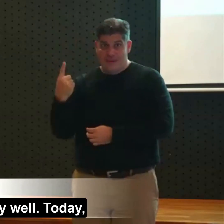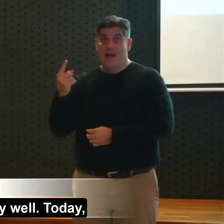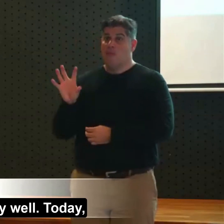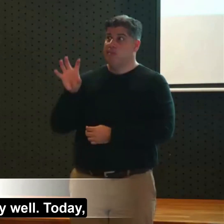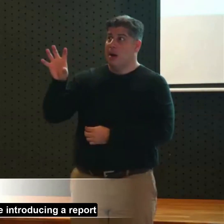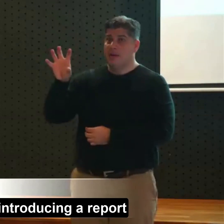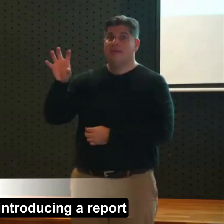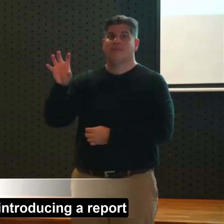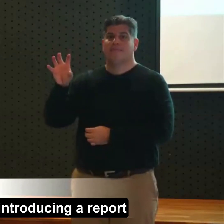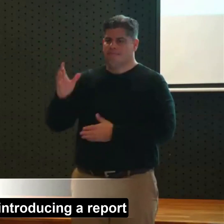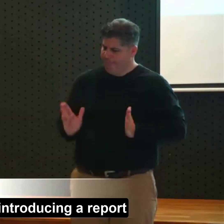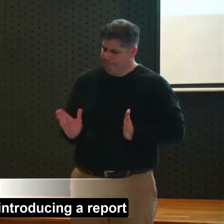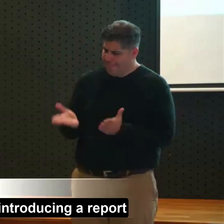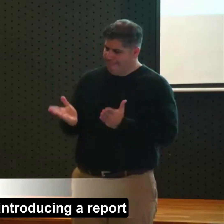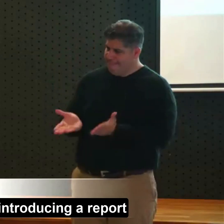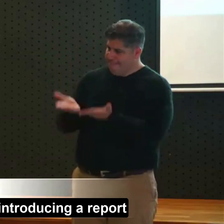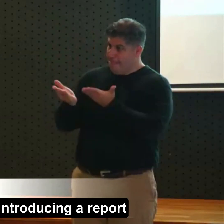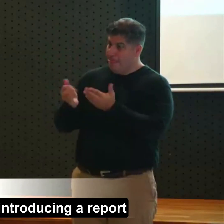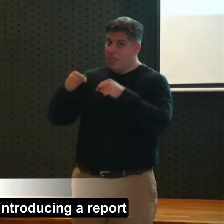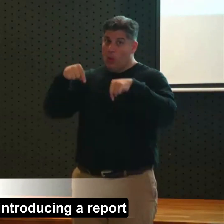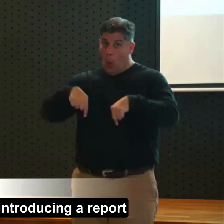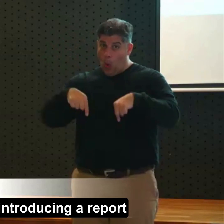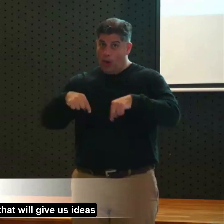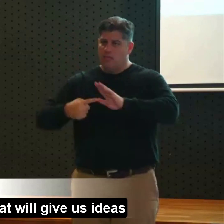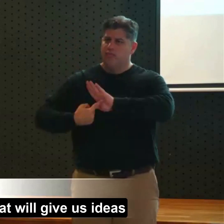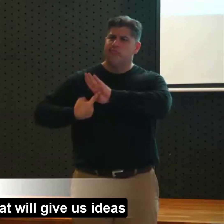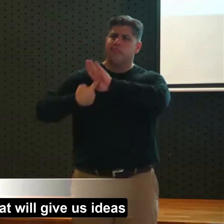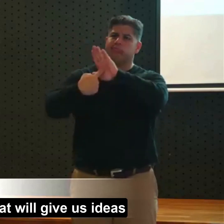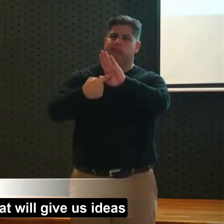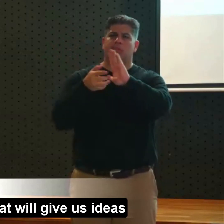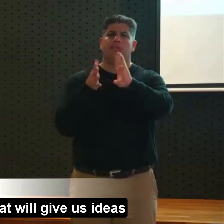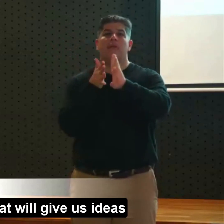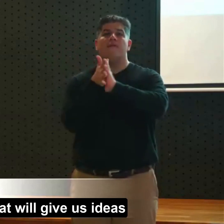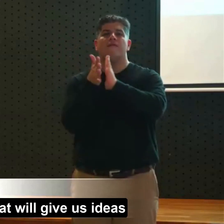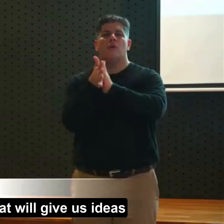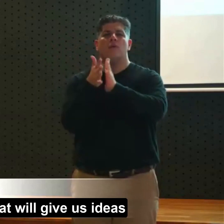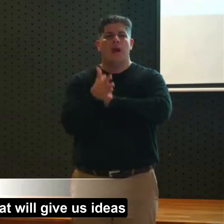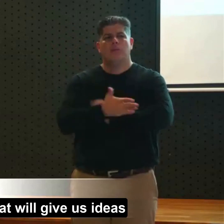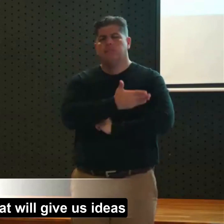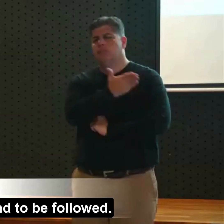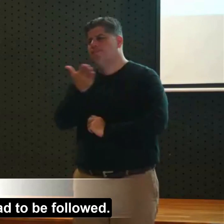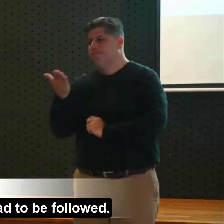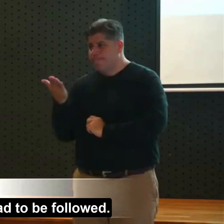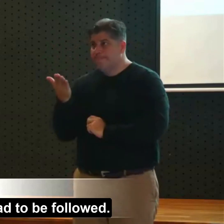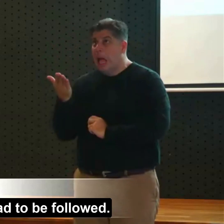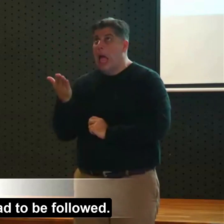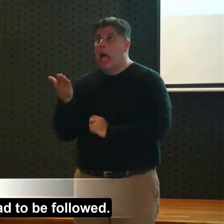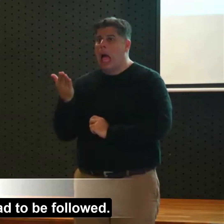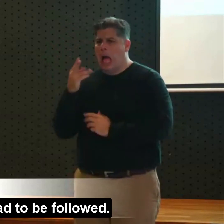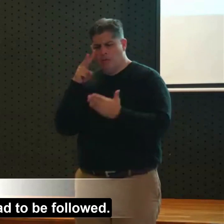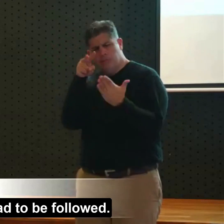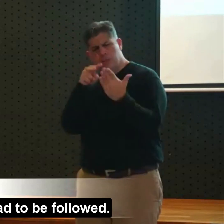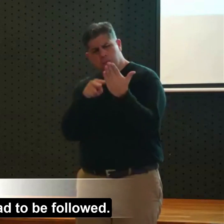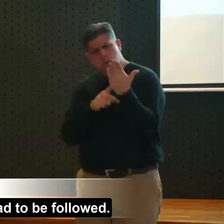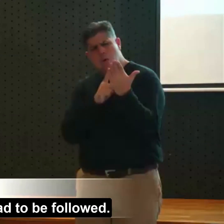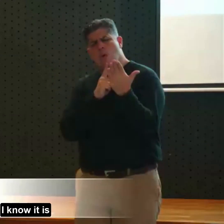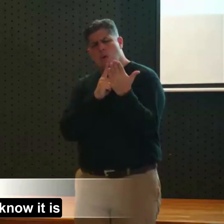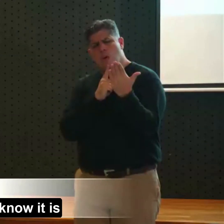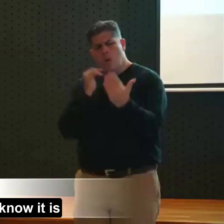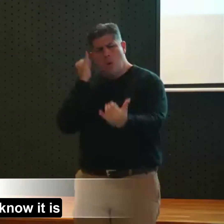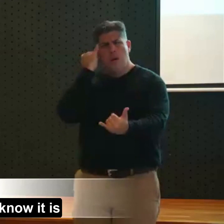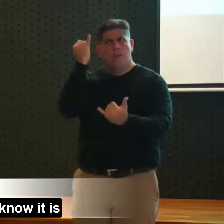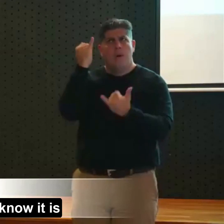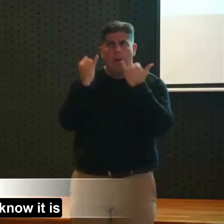well. Today, you will be introducing a report here, and that will give us ideas of the road to be